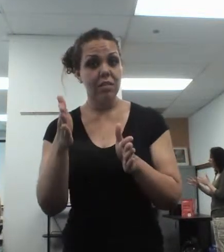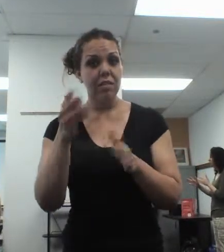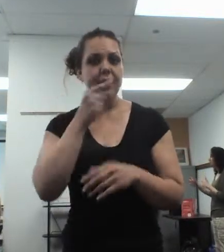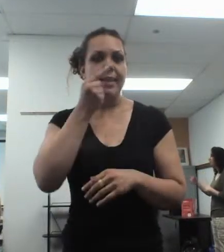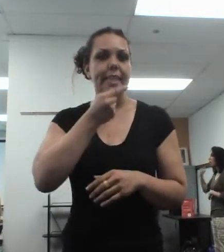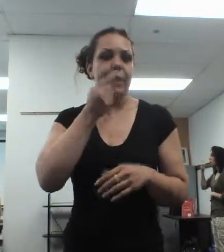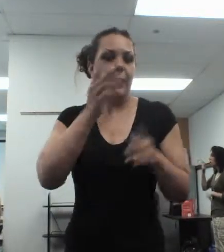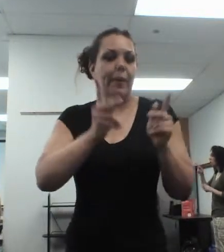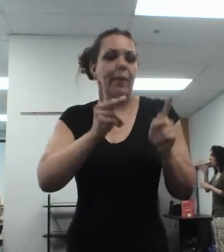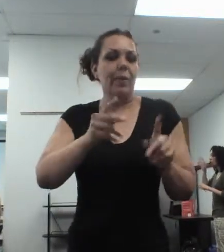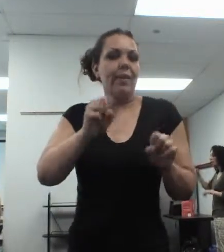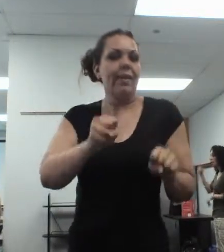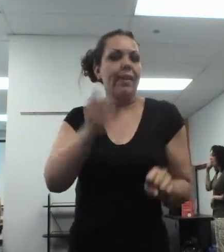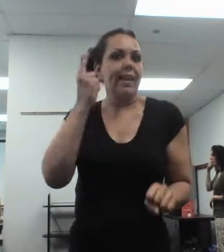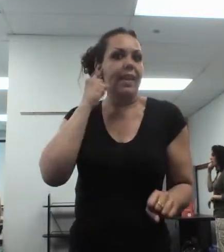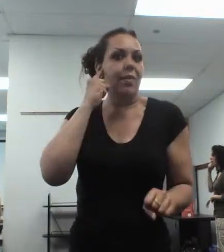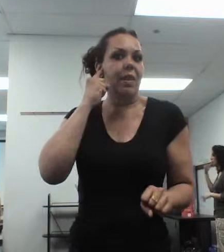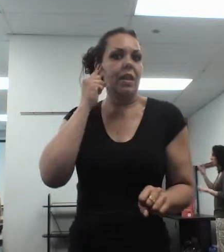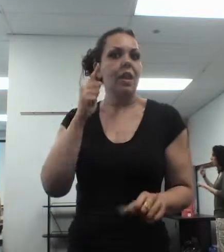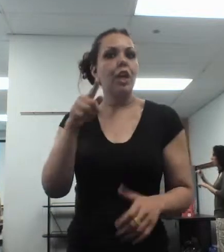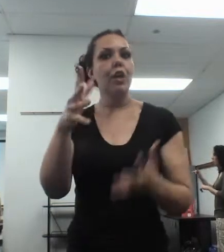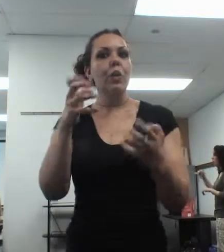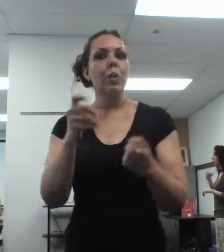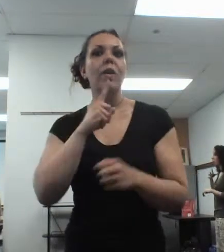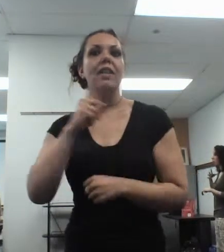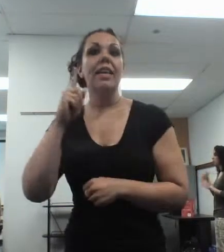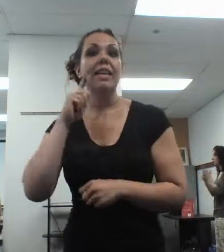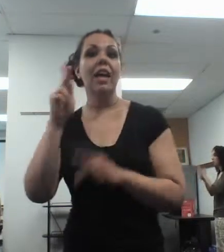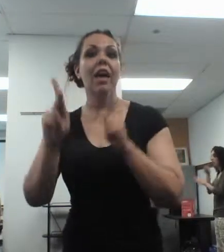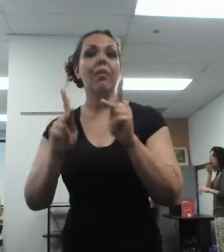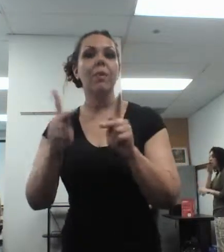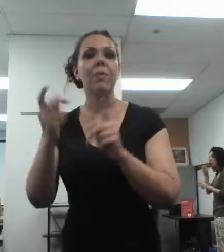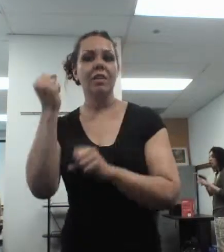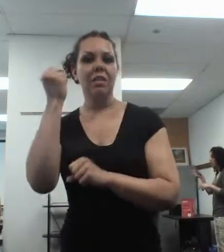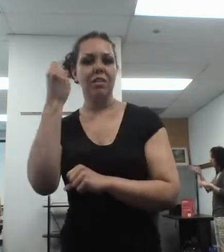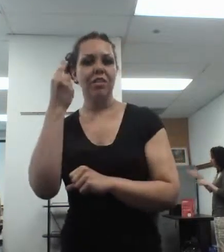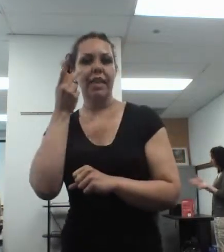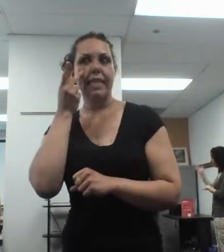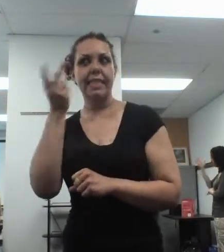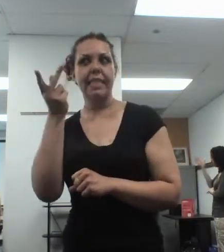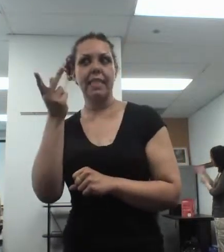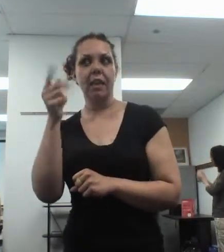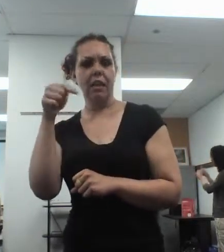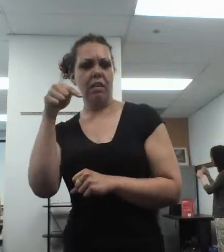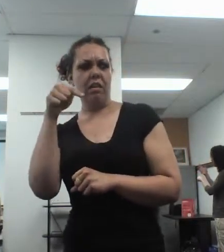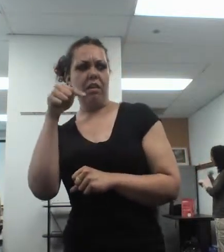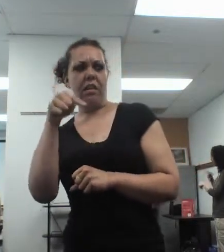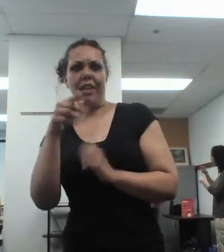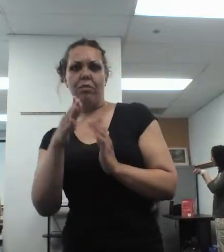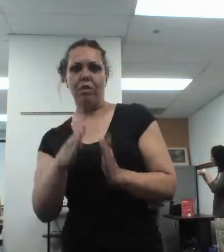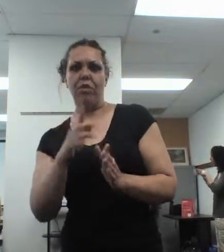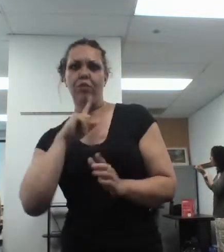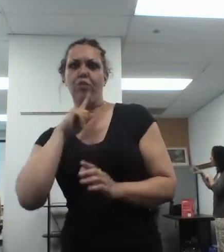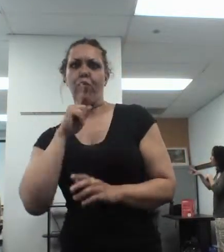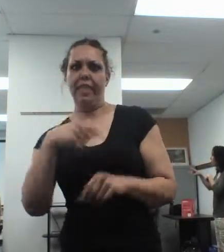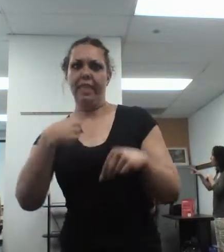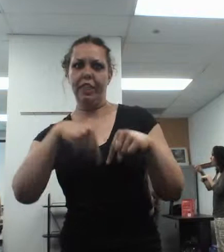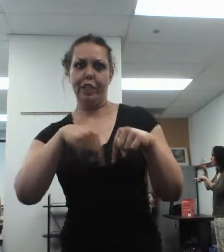You want to have people to know that this person is really nervous or they can't get a complete sentence out to save their lives, or you don't want to correct